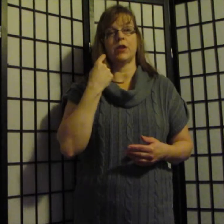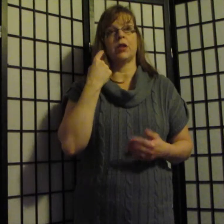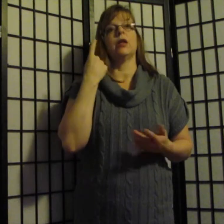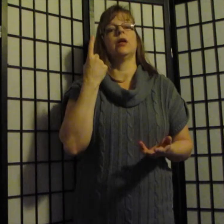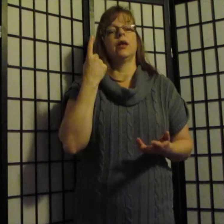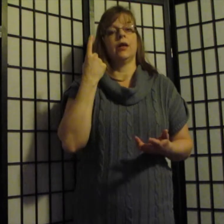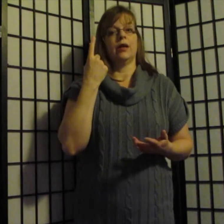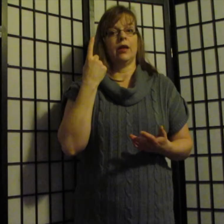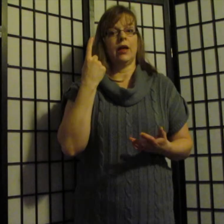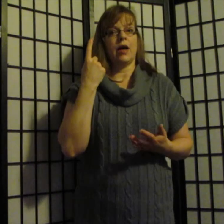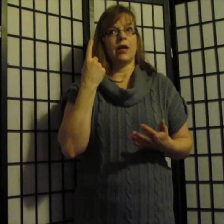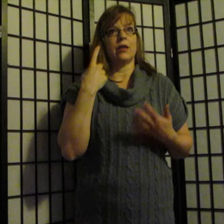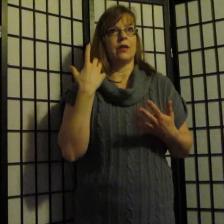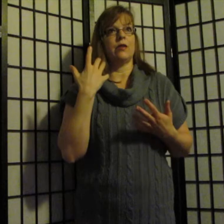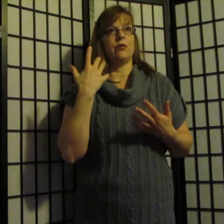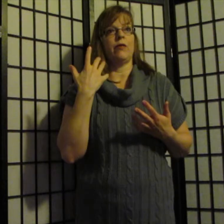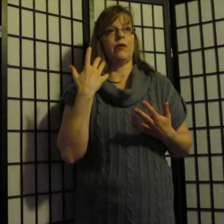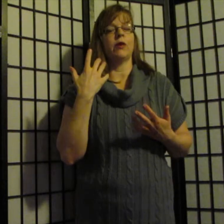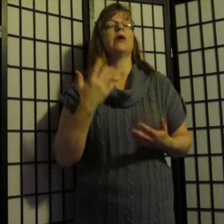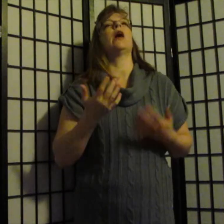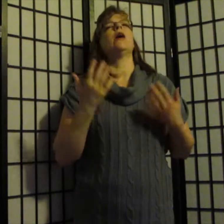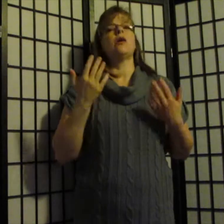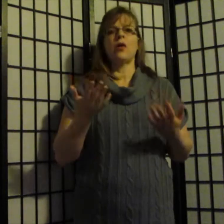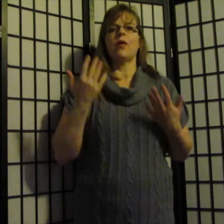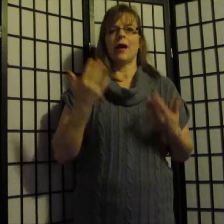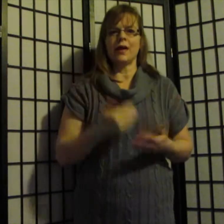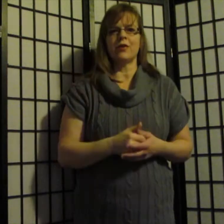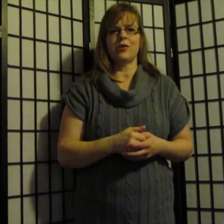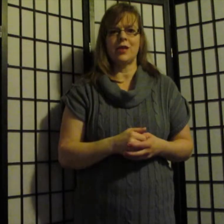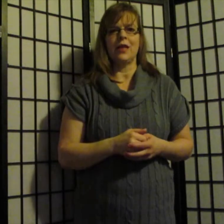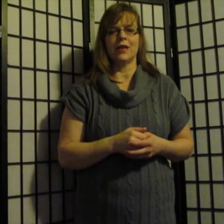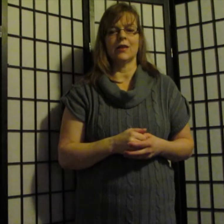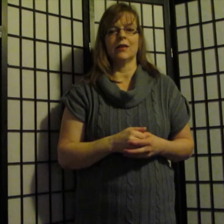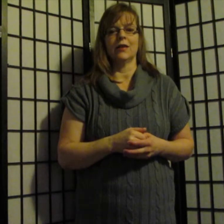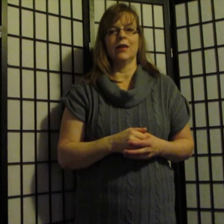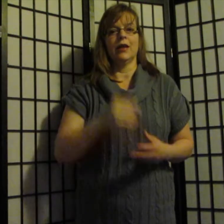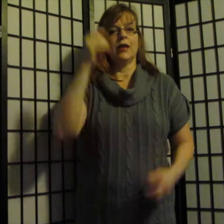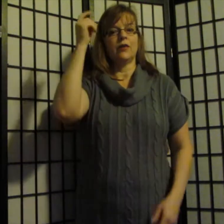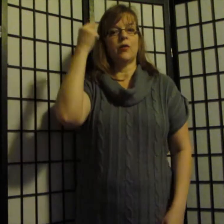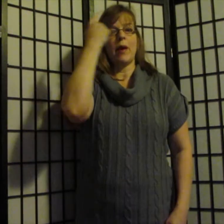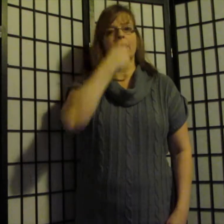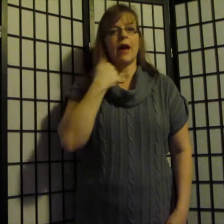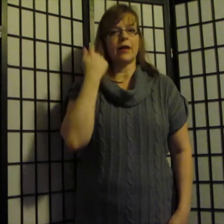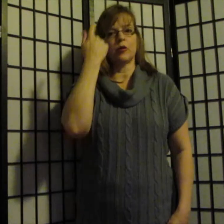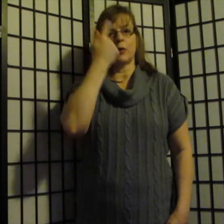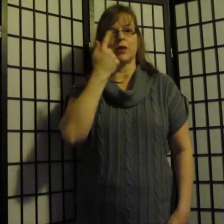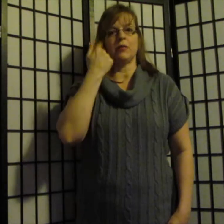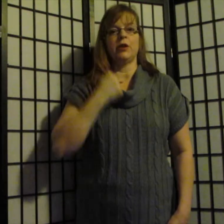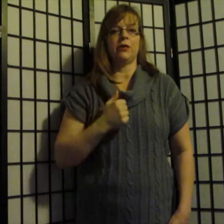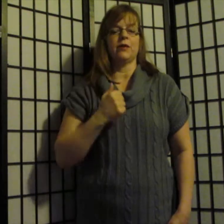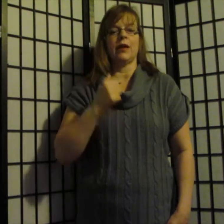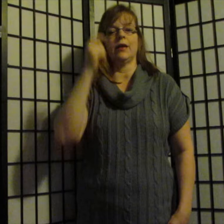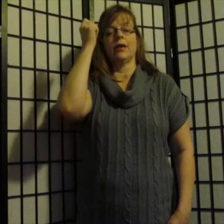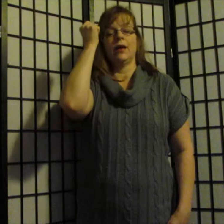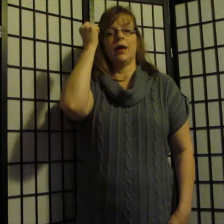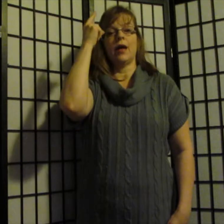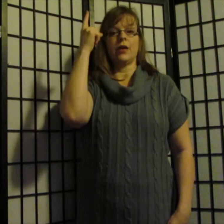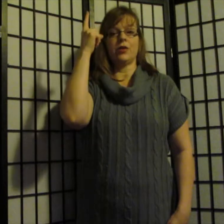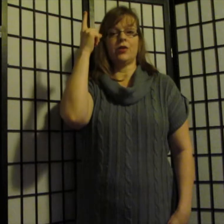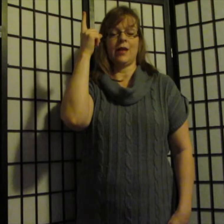expression. If you were going, oh, I understand. So make that expression when you sign it.